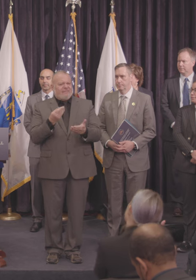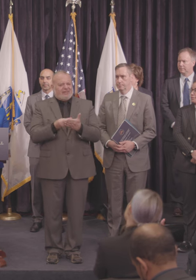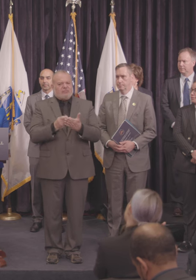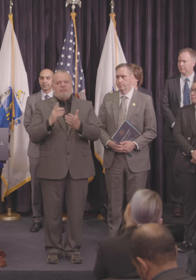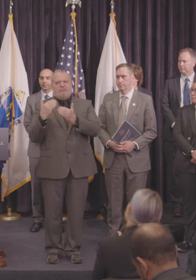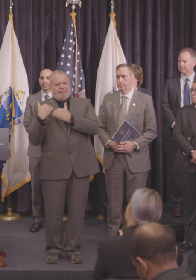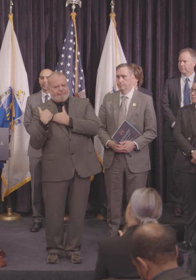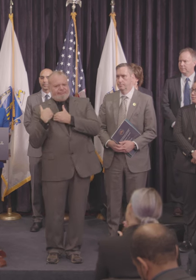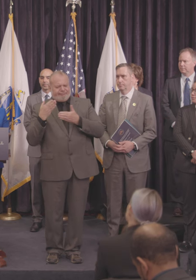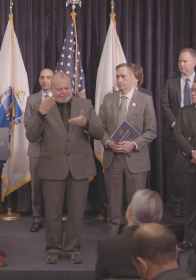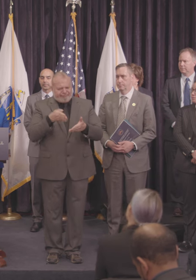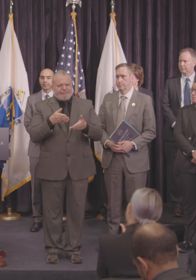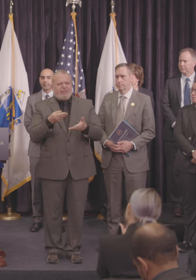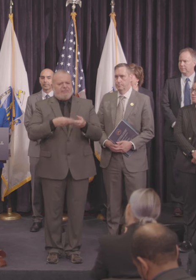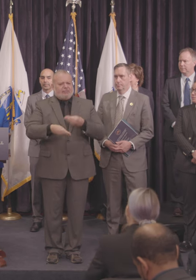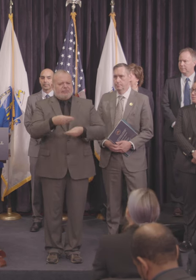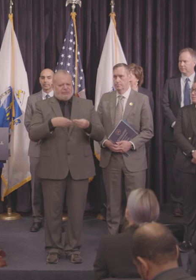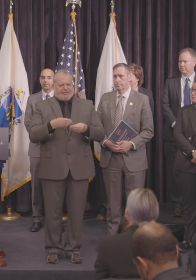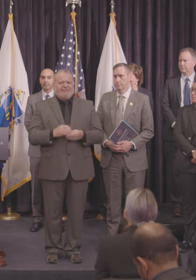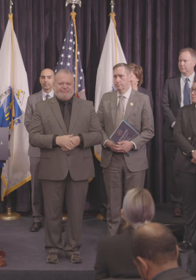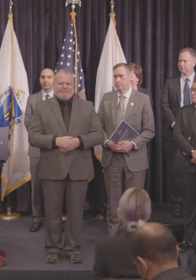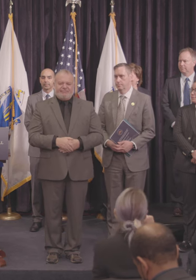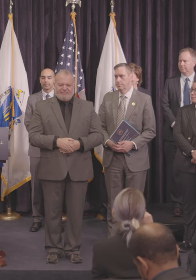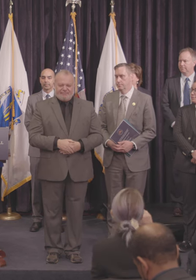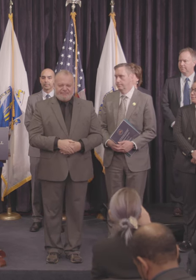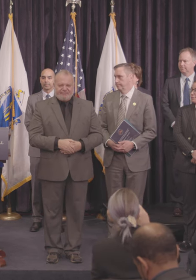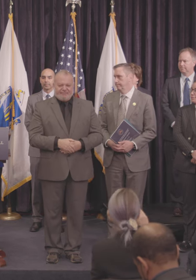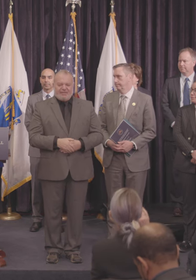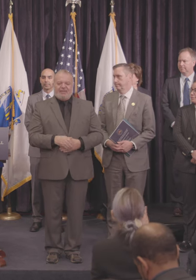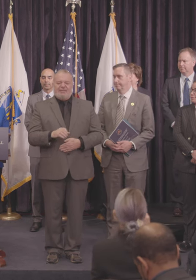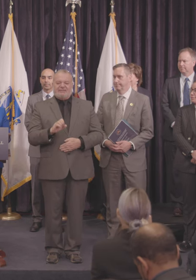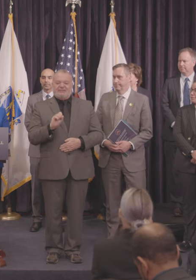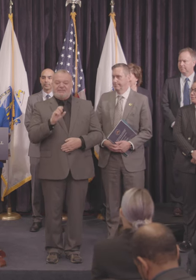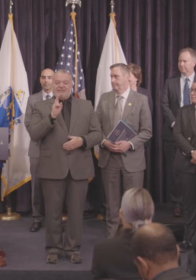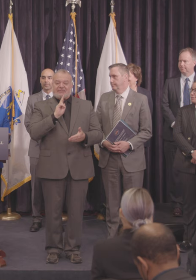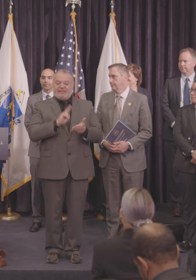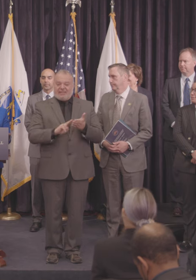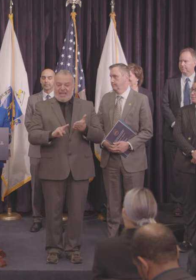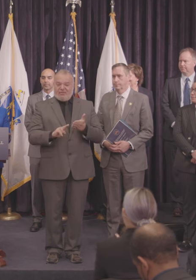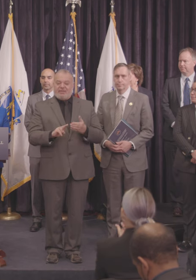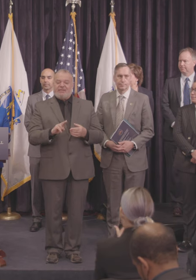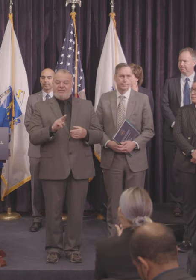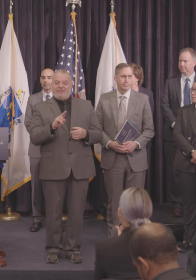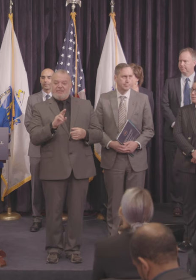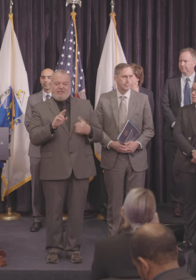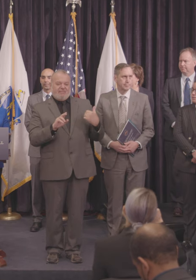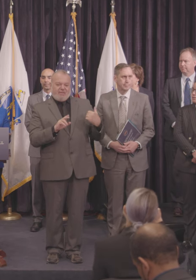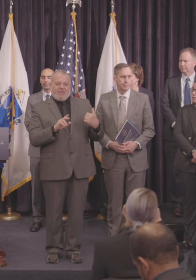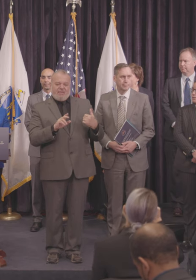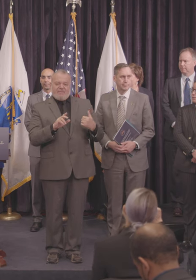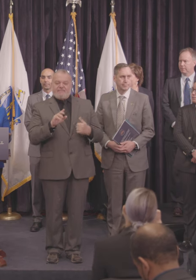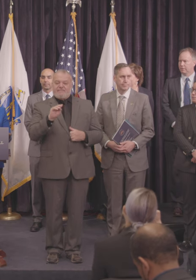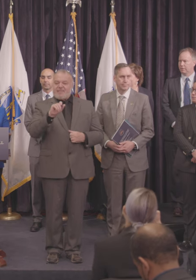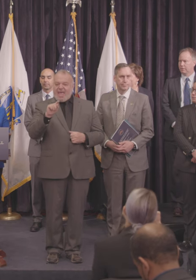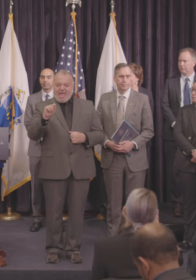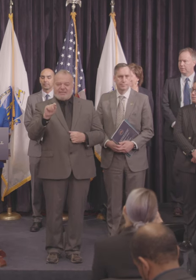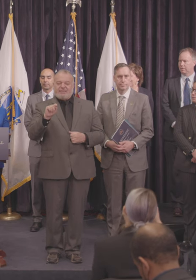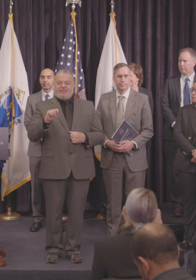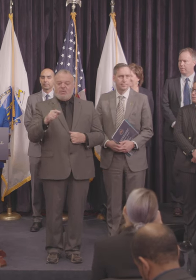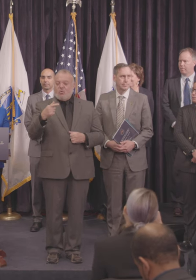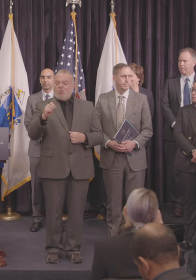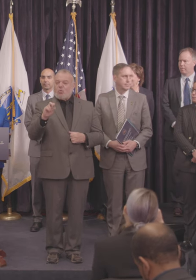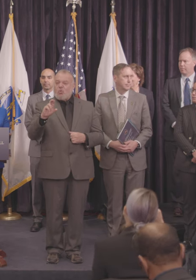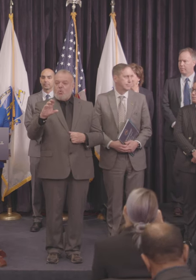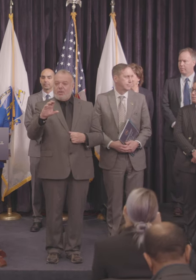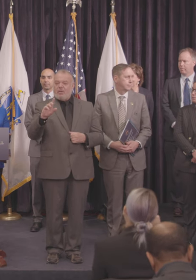course, to our Secretary of Administration and Finance, Matt Gorkowitz, and to the ANF team, including Assistant Secretary for